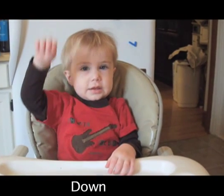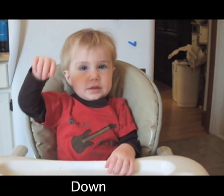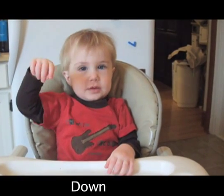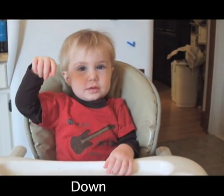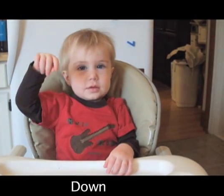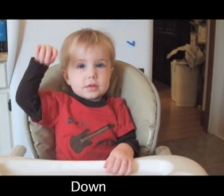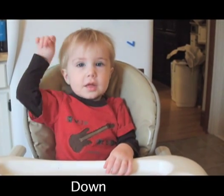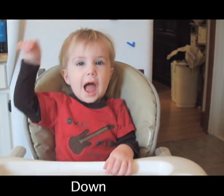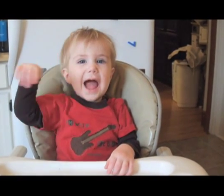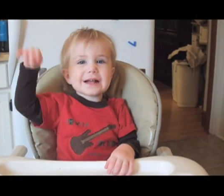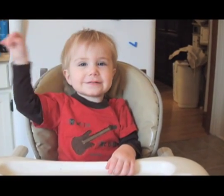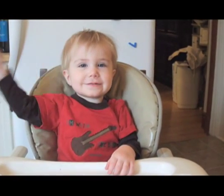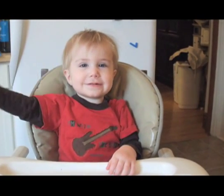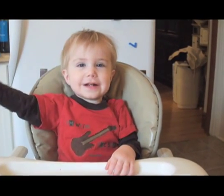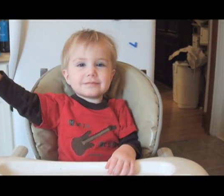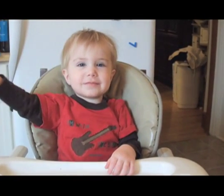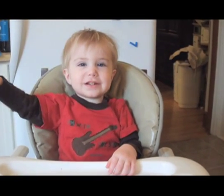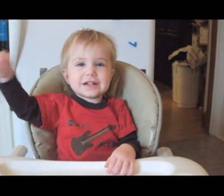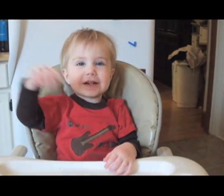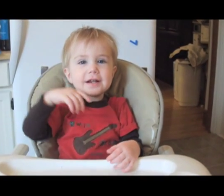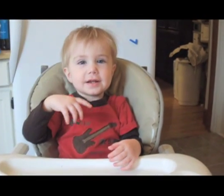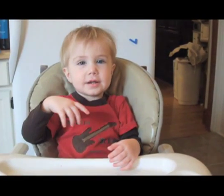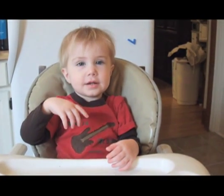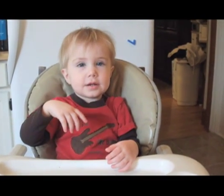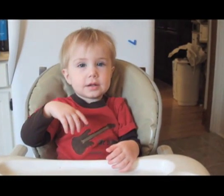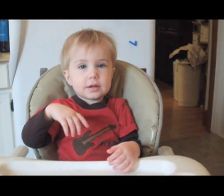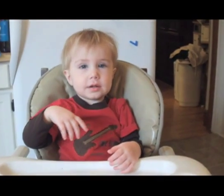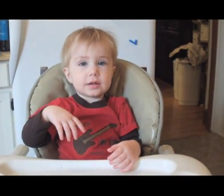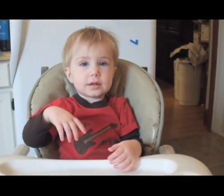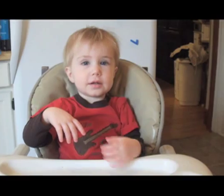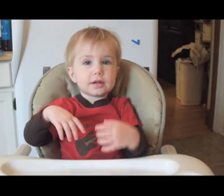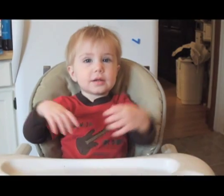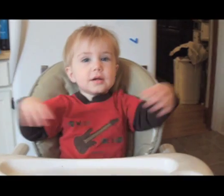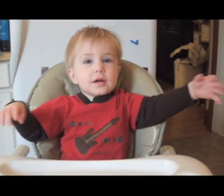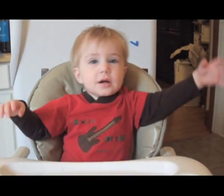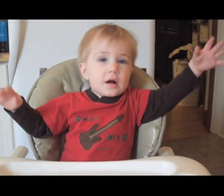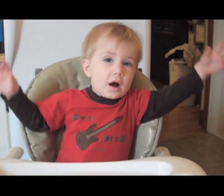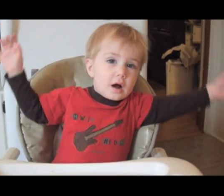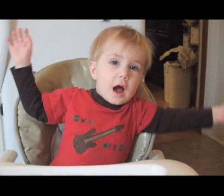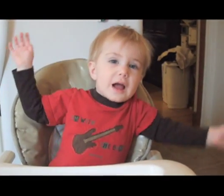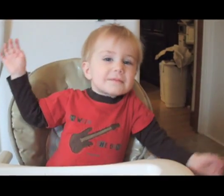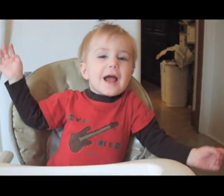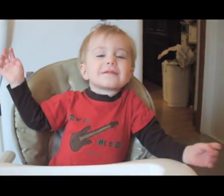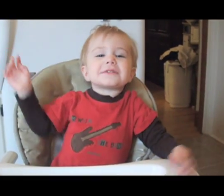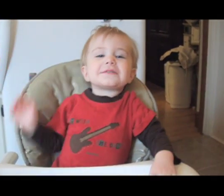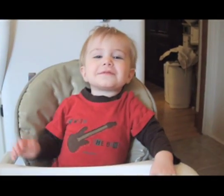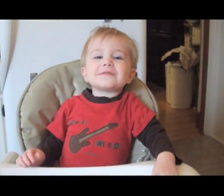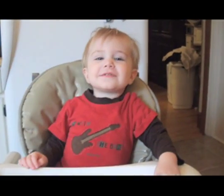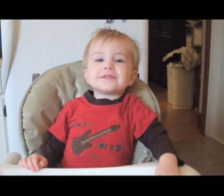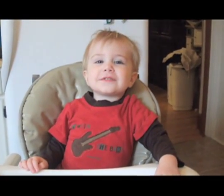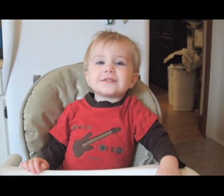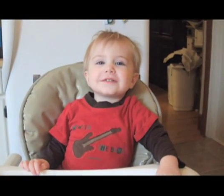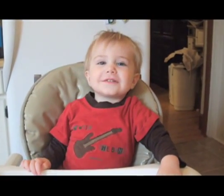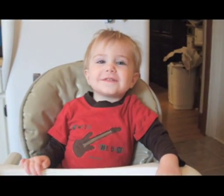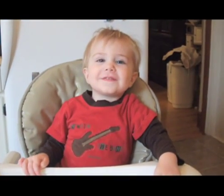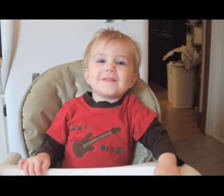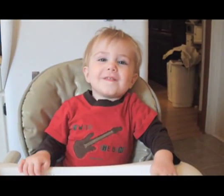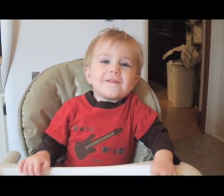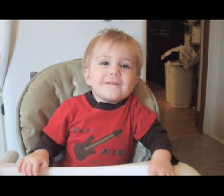down mummy say I love you I love you I love you too baby